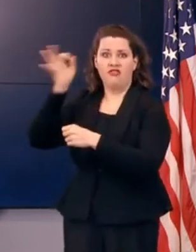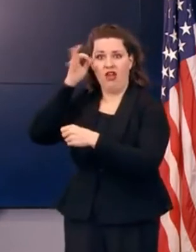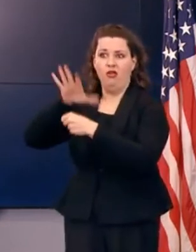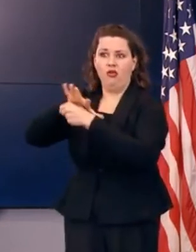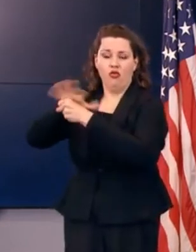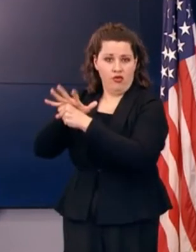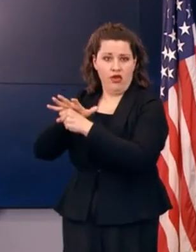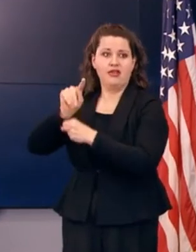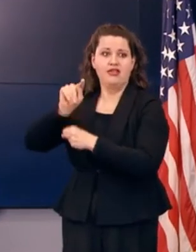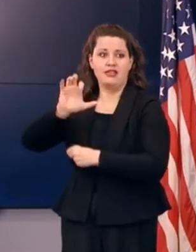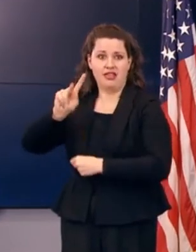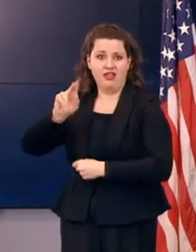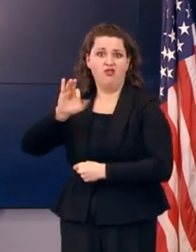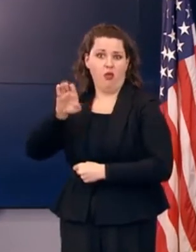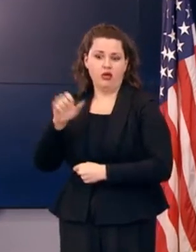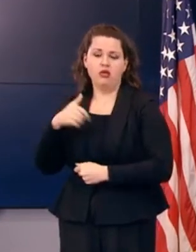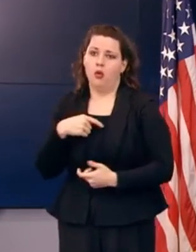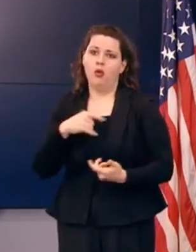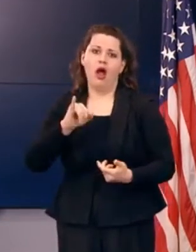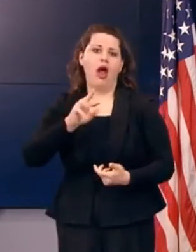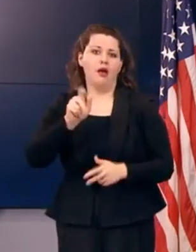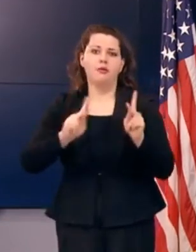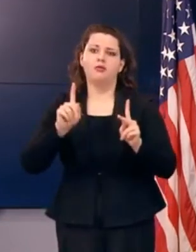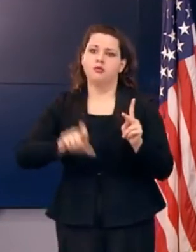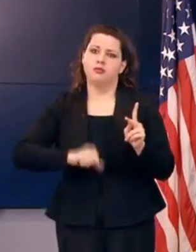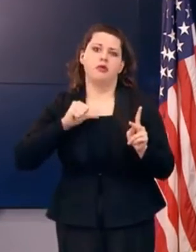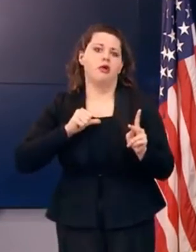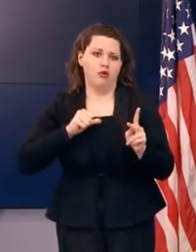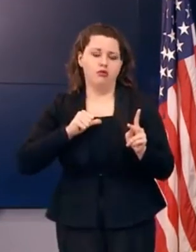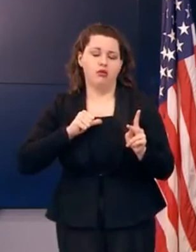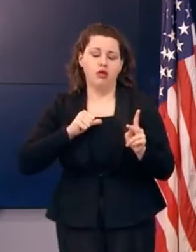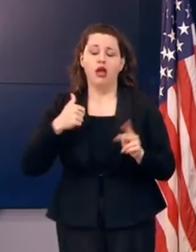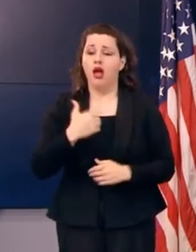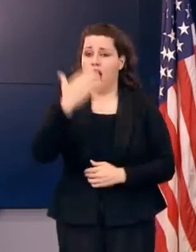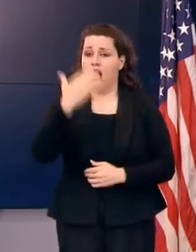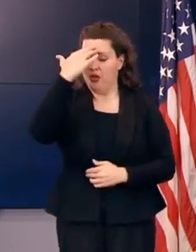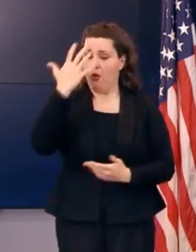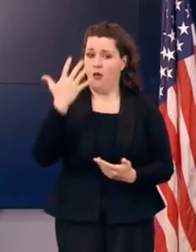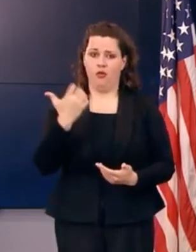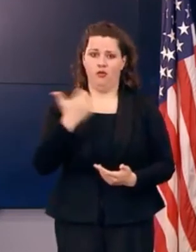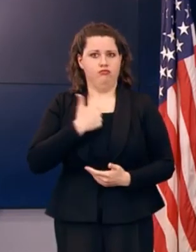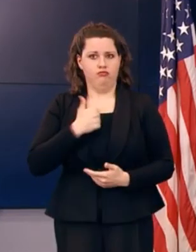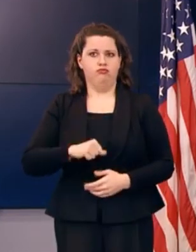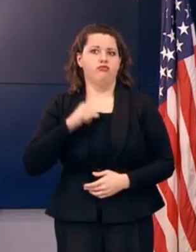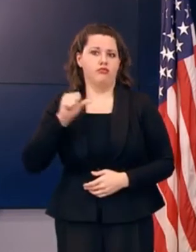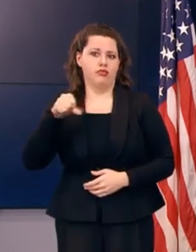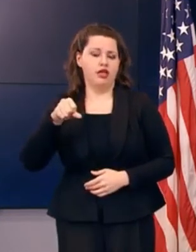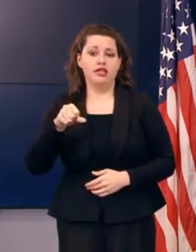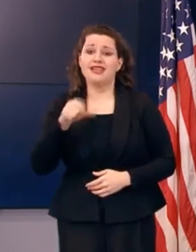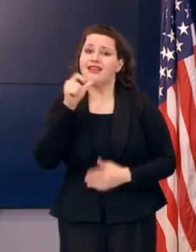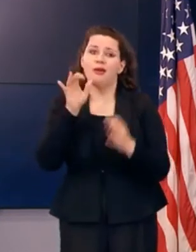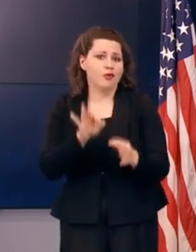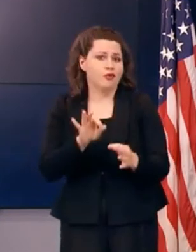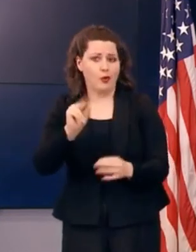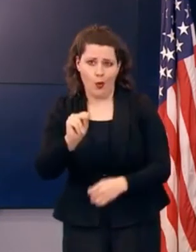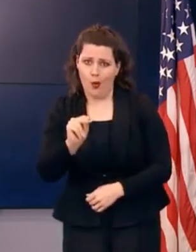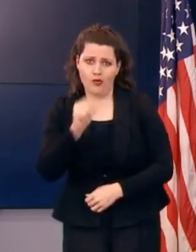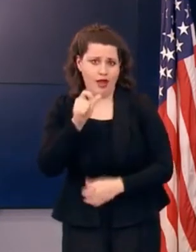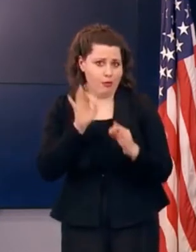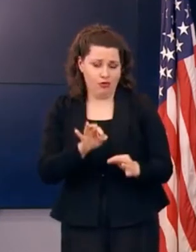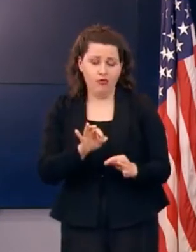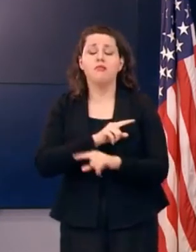So I think Iowans should be proud of that. And I know that I certainly am. It's not perfect, but I think we're